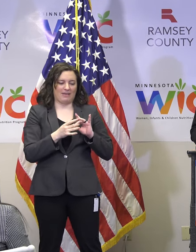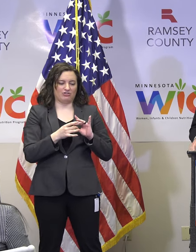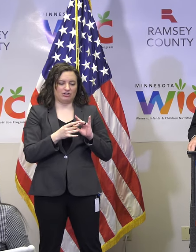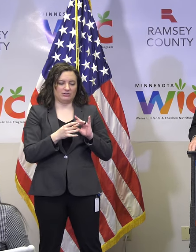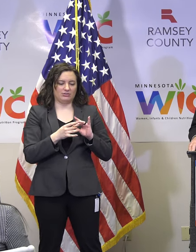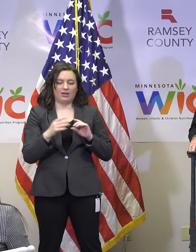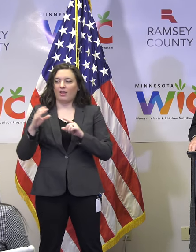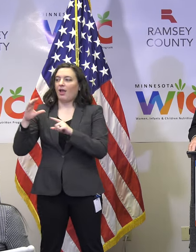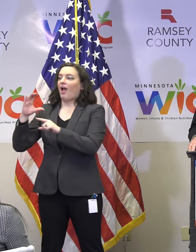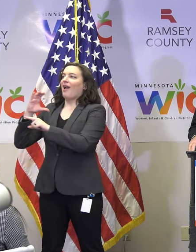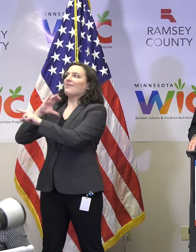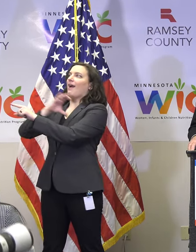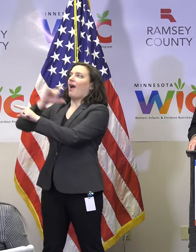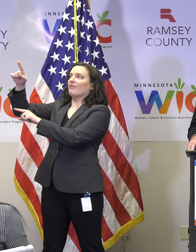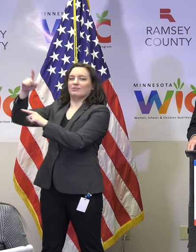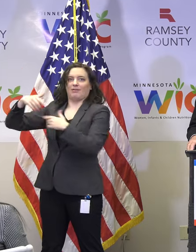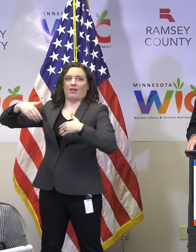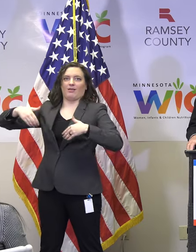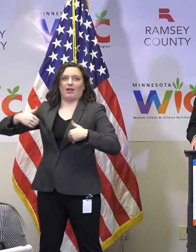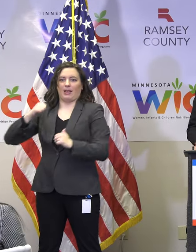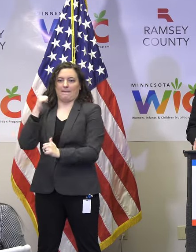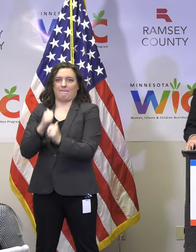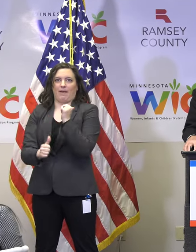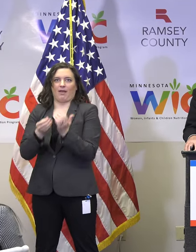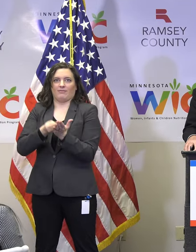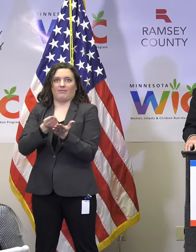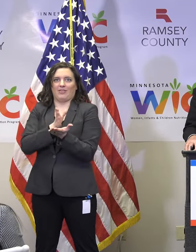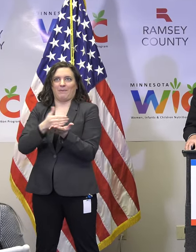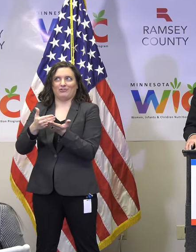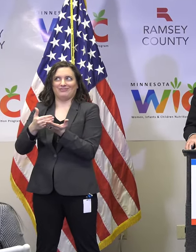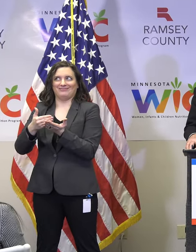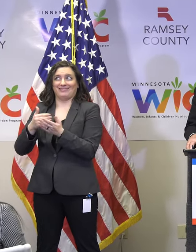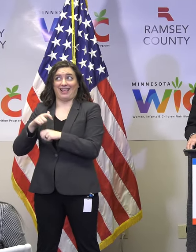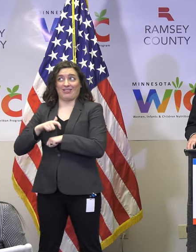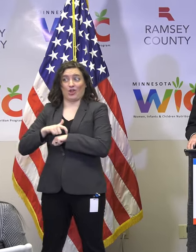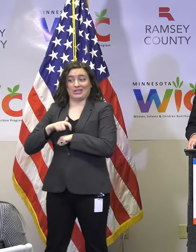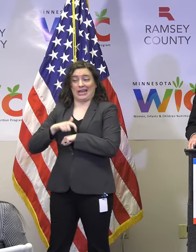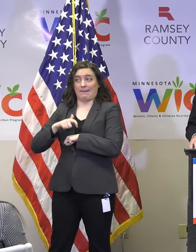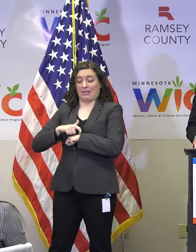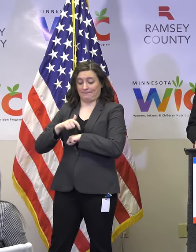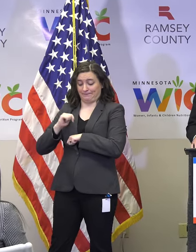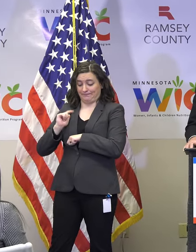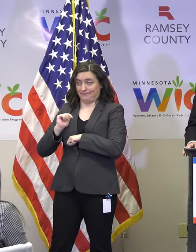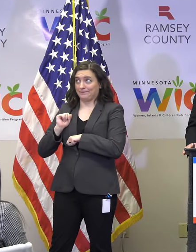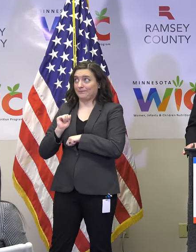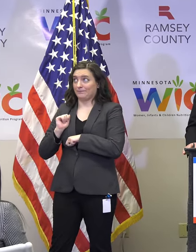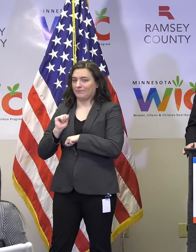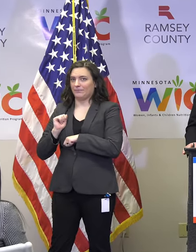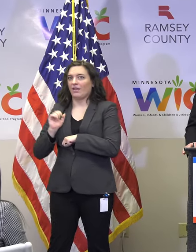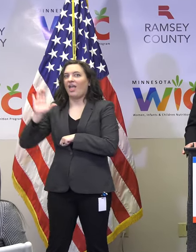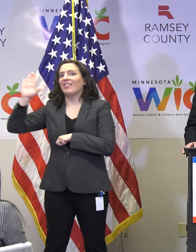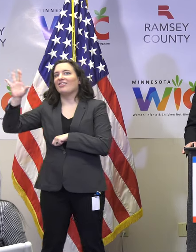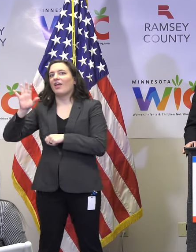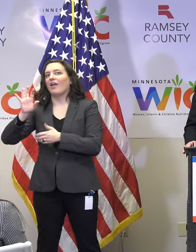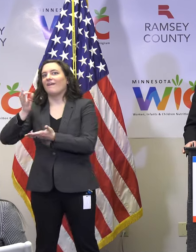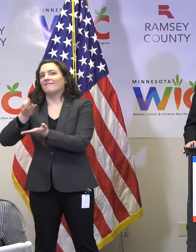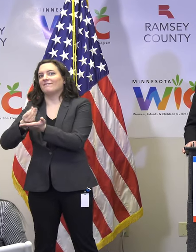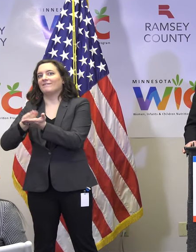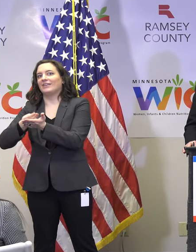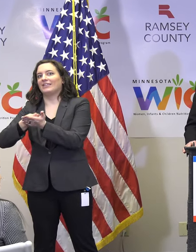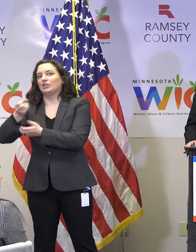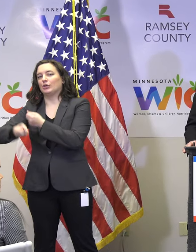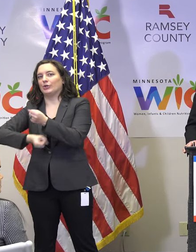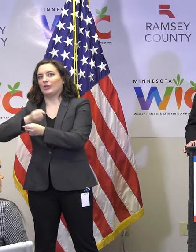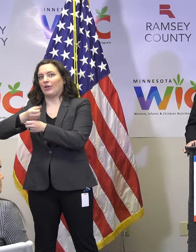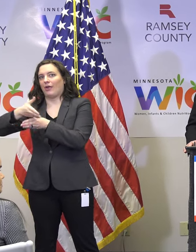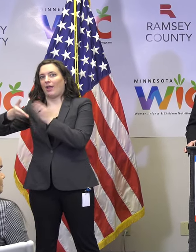not passed a budget on time. Their fiscal year ends September 30th. They haven't passed a budget on time since